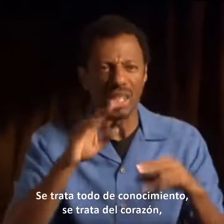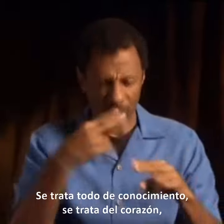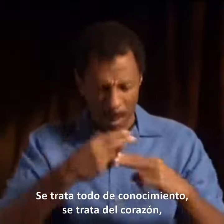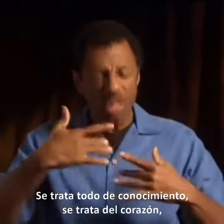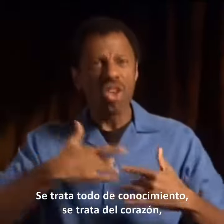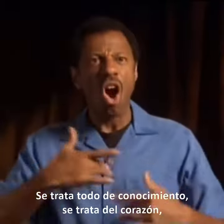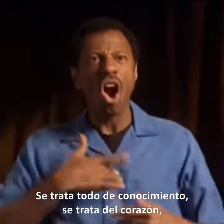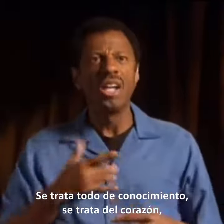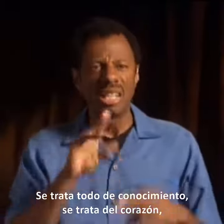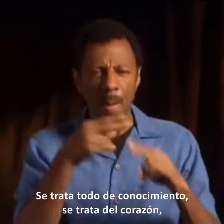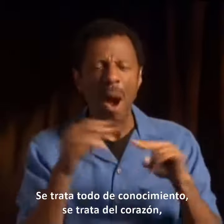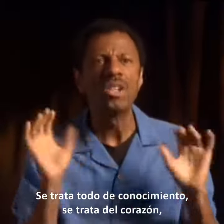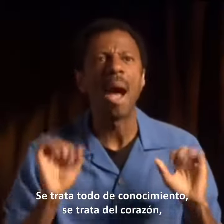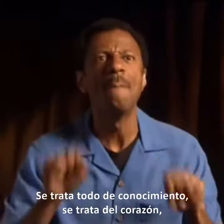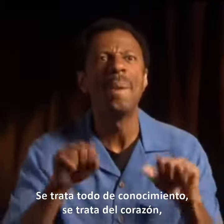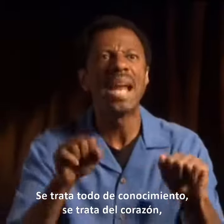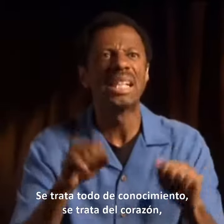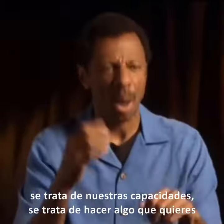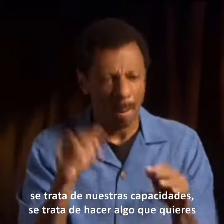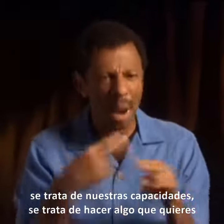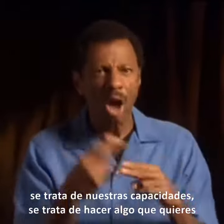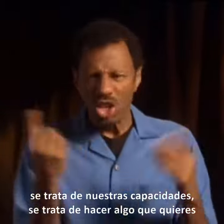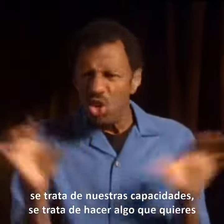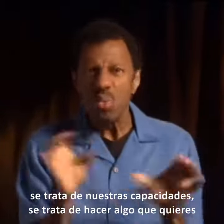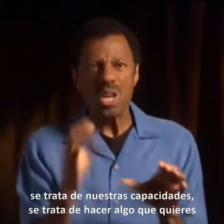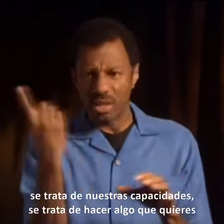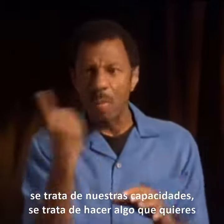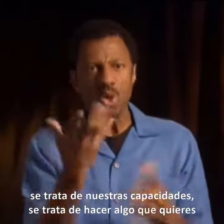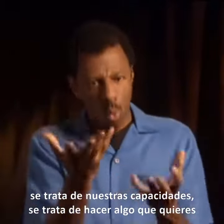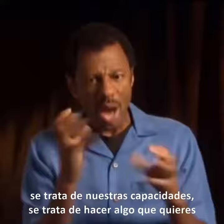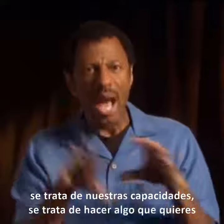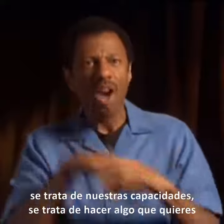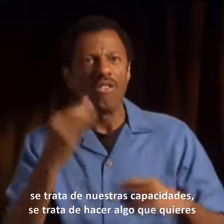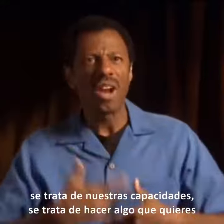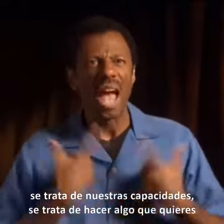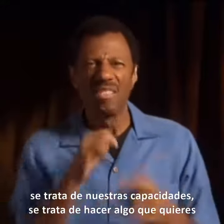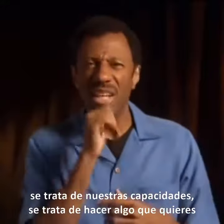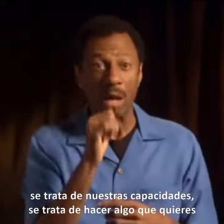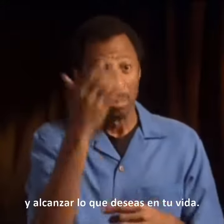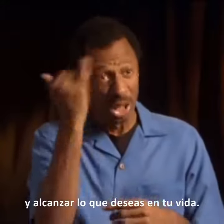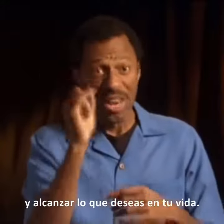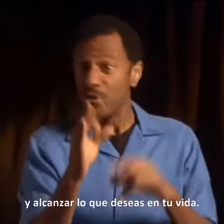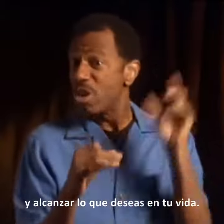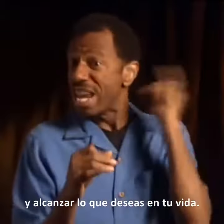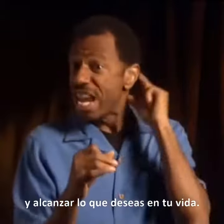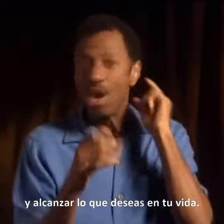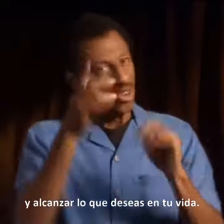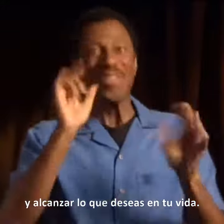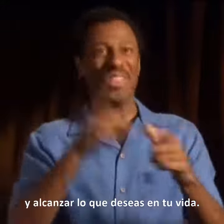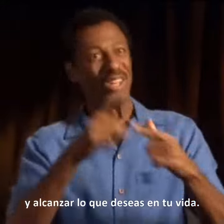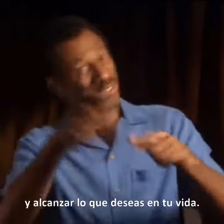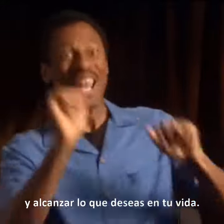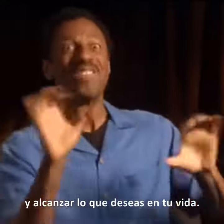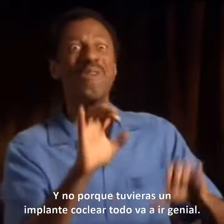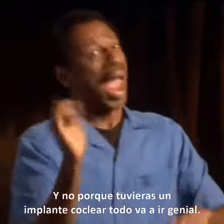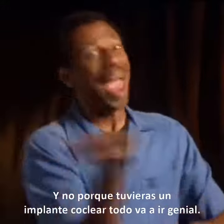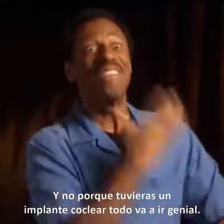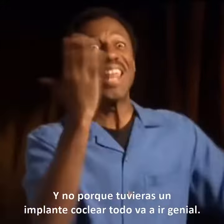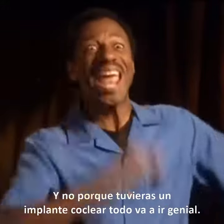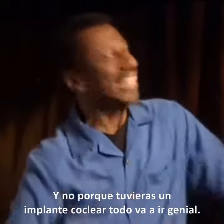about knowledge. It's about the heart. It's about abilities, about doing something you want and getting what you want out of life. And not because you get a